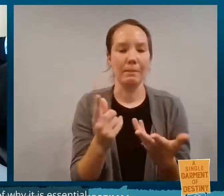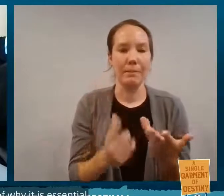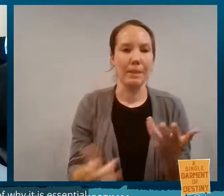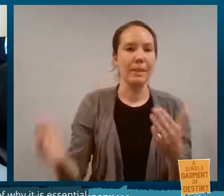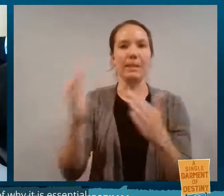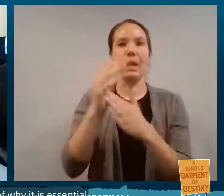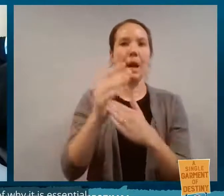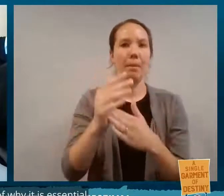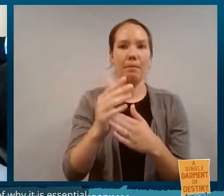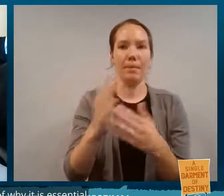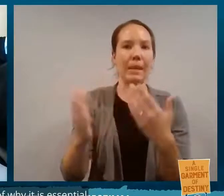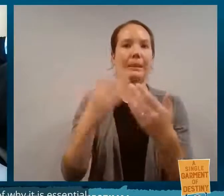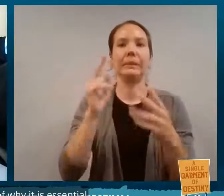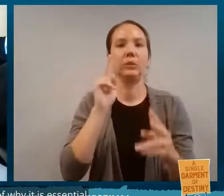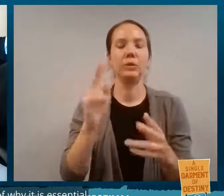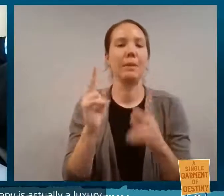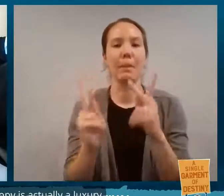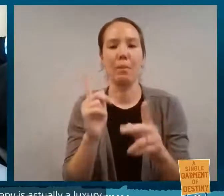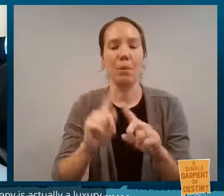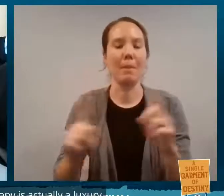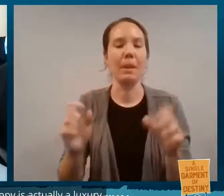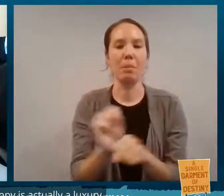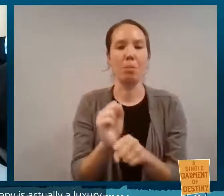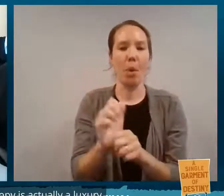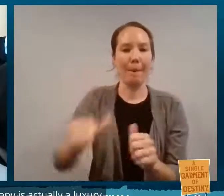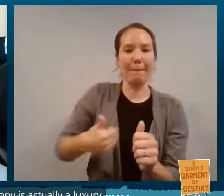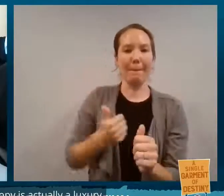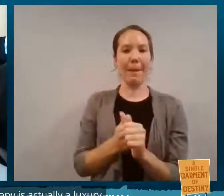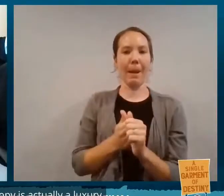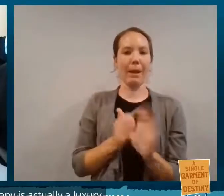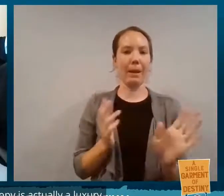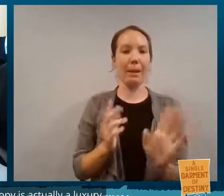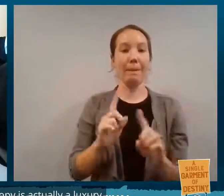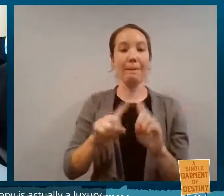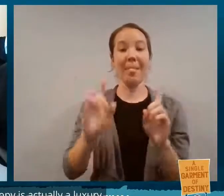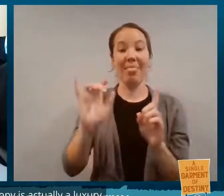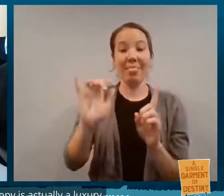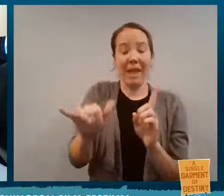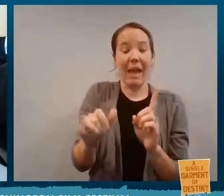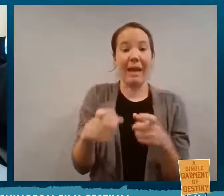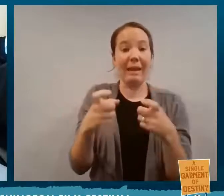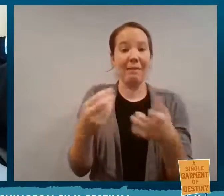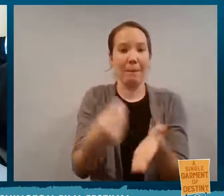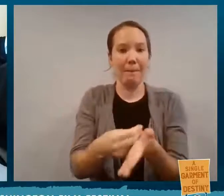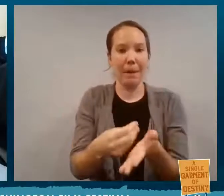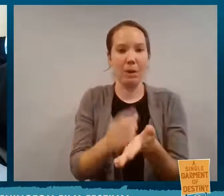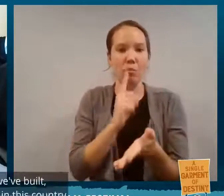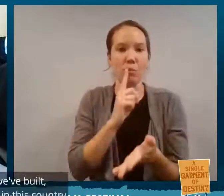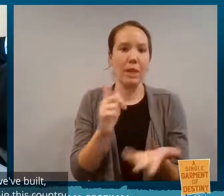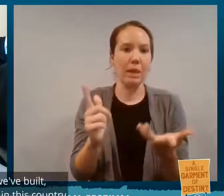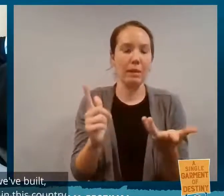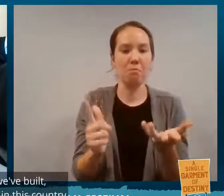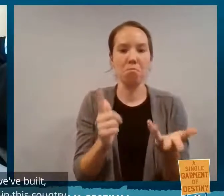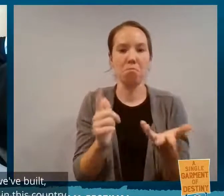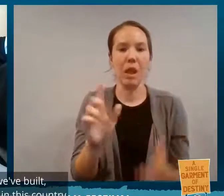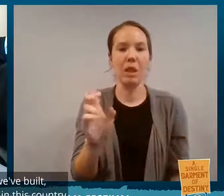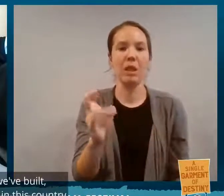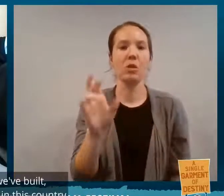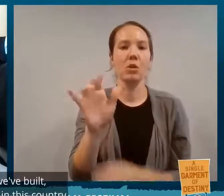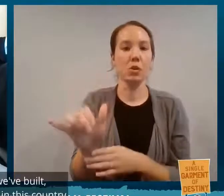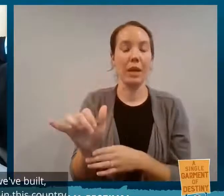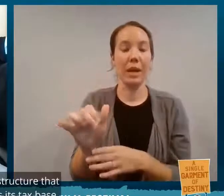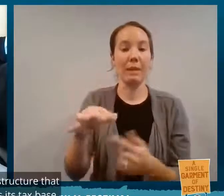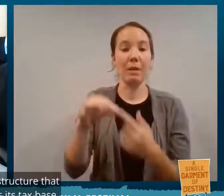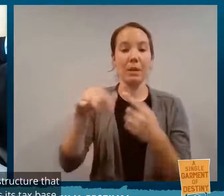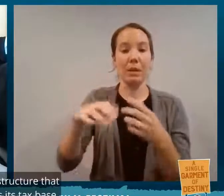But the point of why it is essential, because philanthropy is actually a luxury, and we've built, especially in